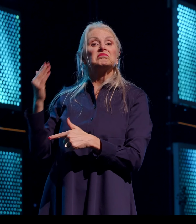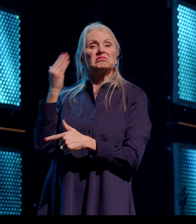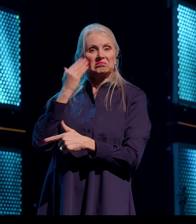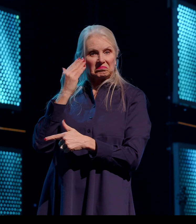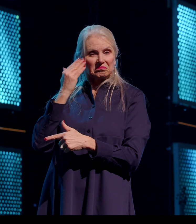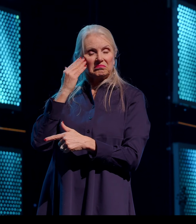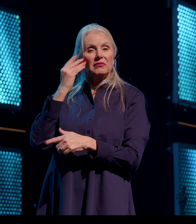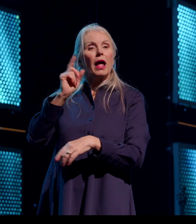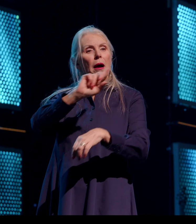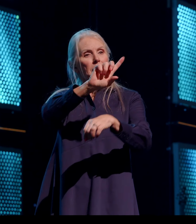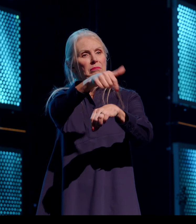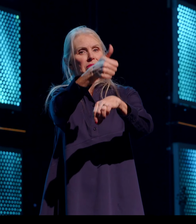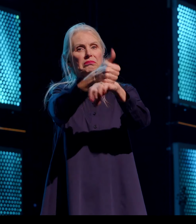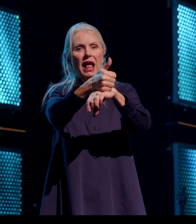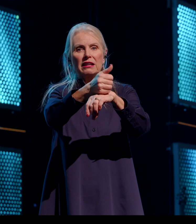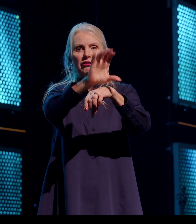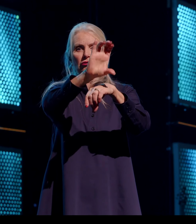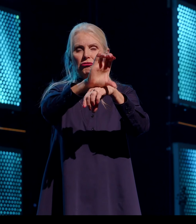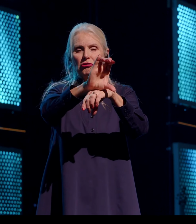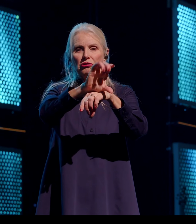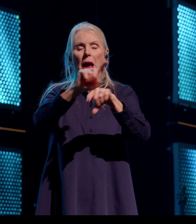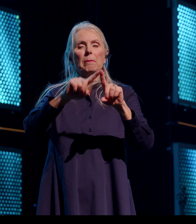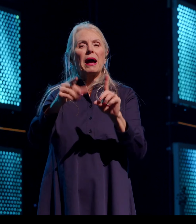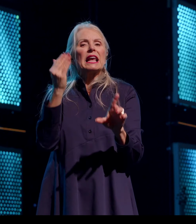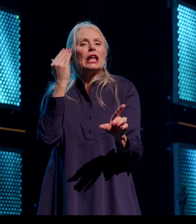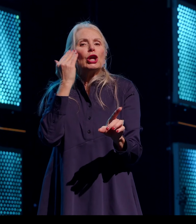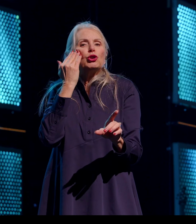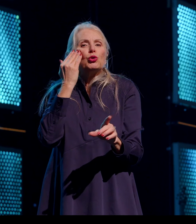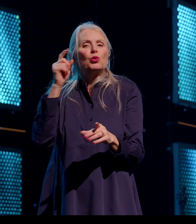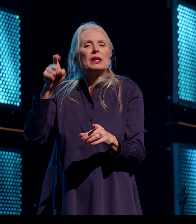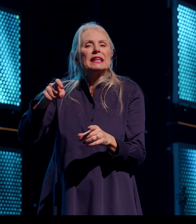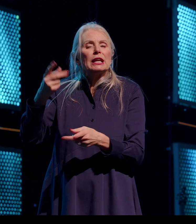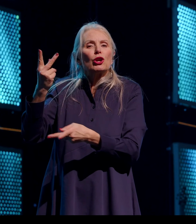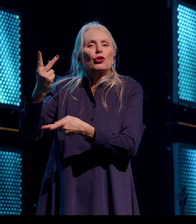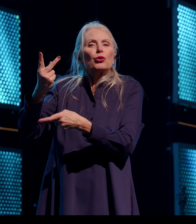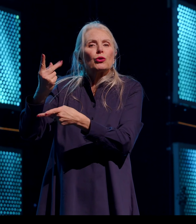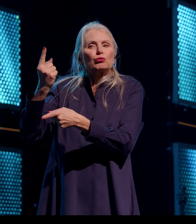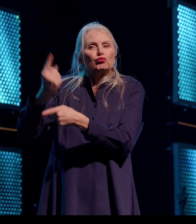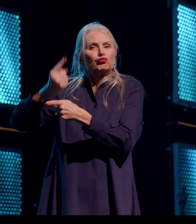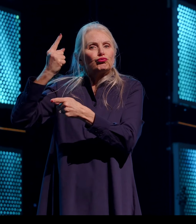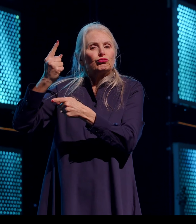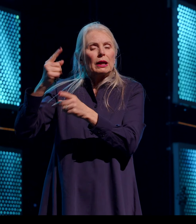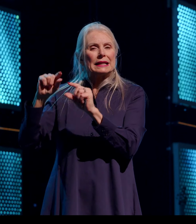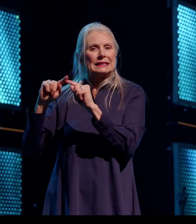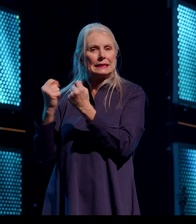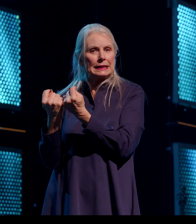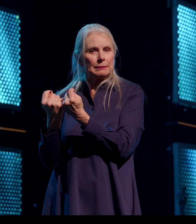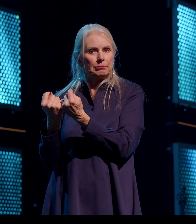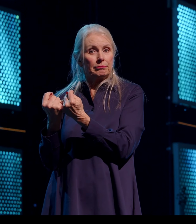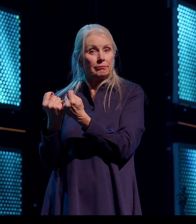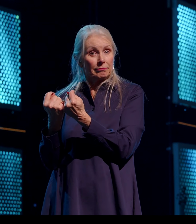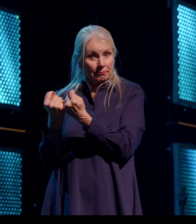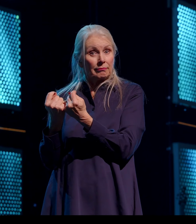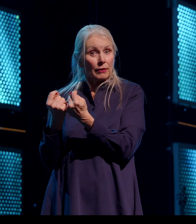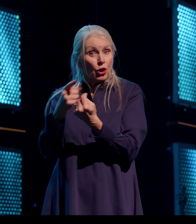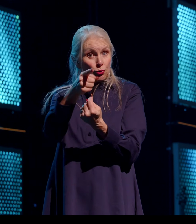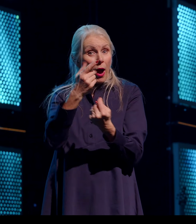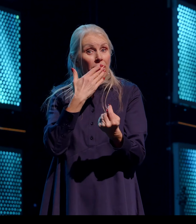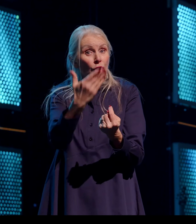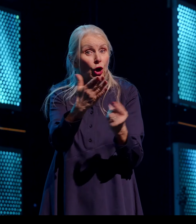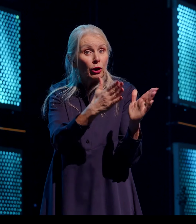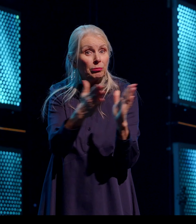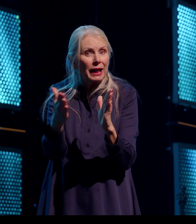planting churches, but he knew that he needed the right team. If you're going to have the right plan, you need to have the right people with